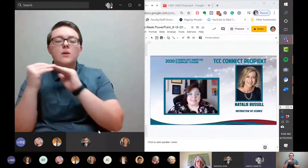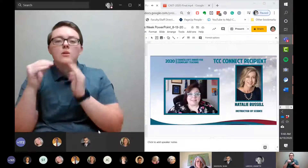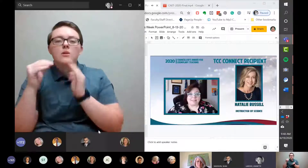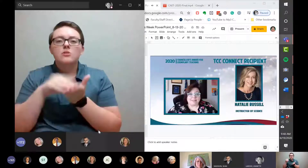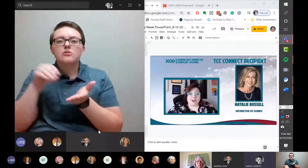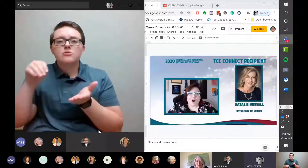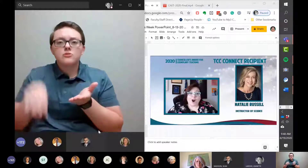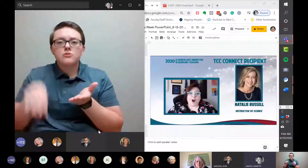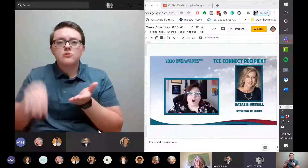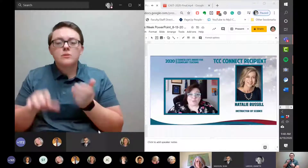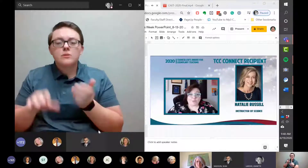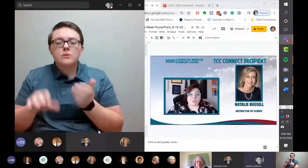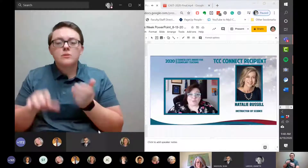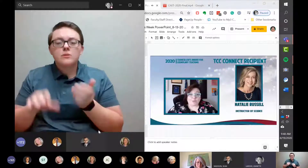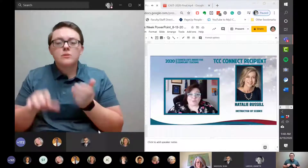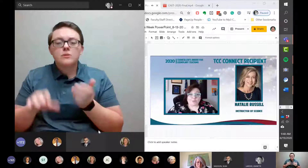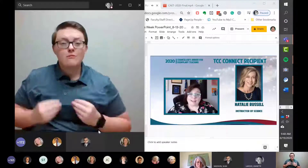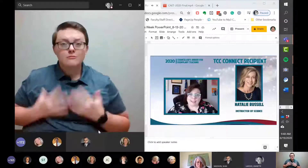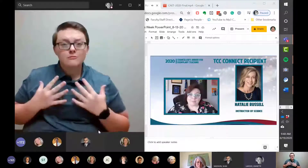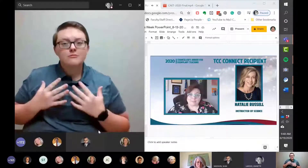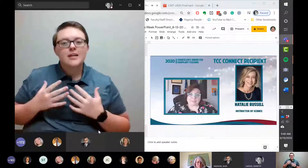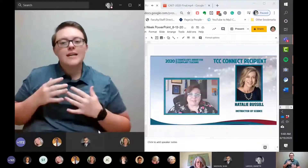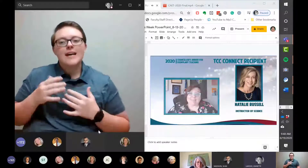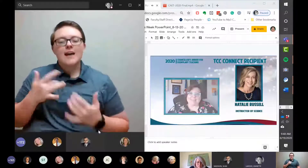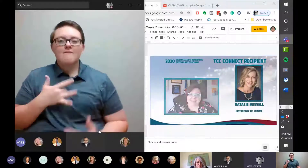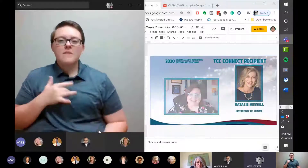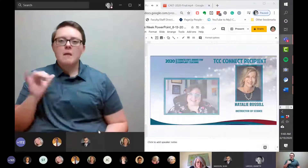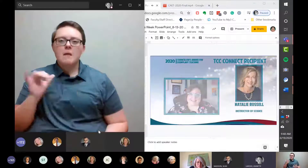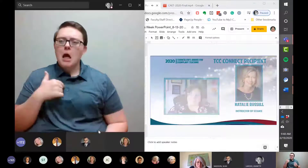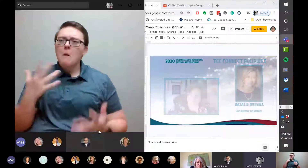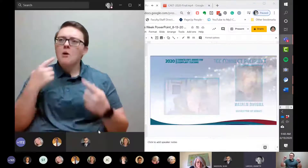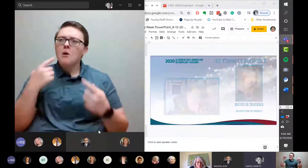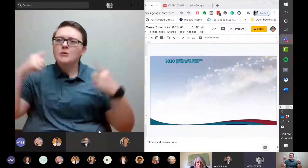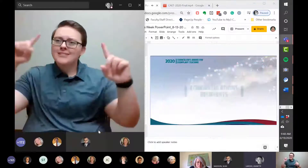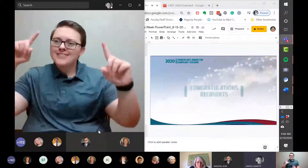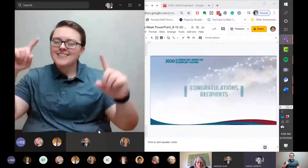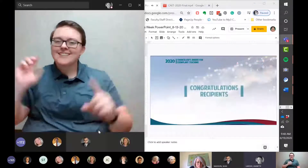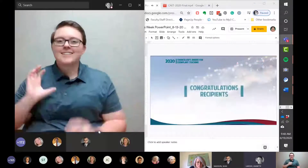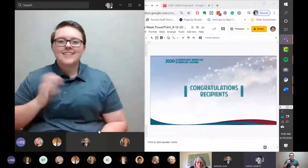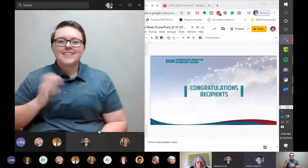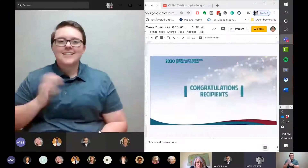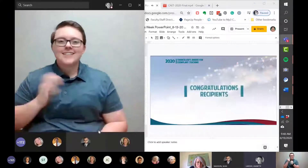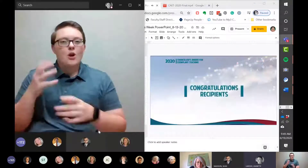students succeed. Our recipient from Connect Campus is Natalie Russell.